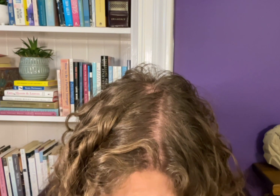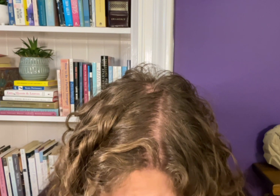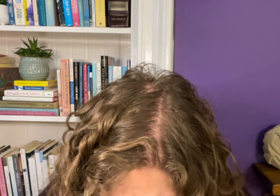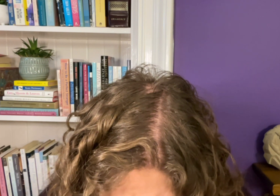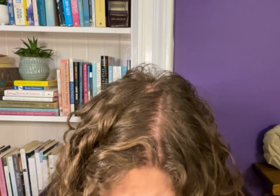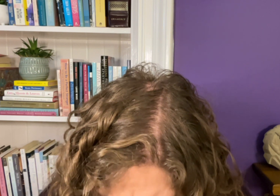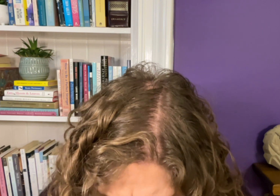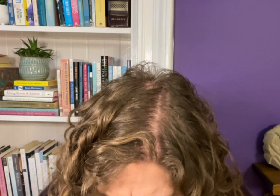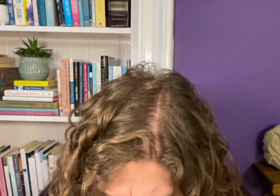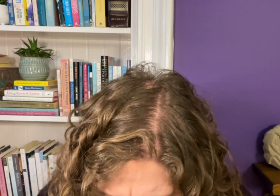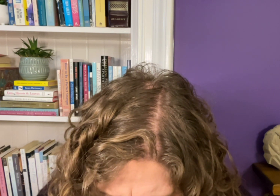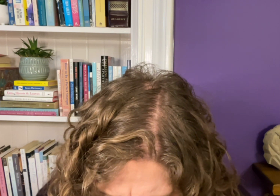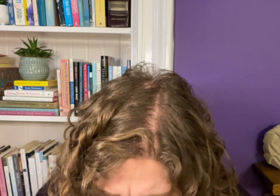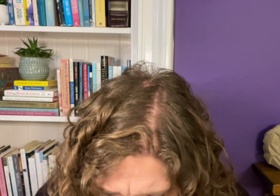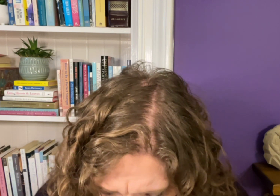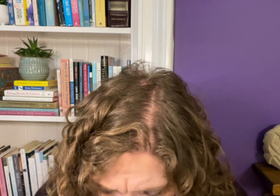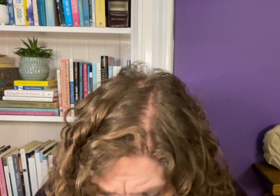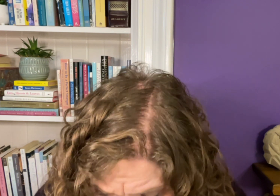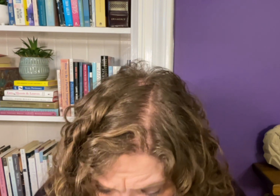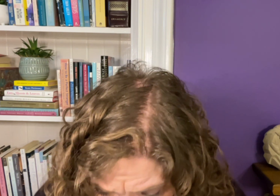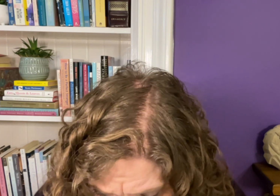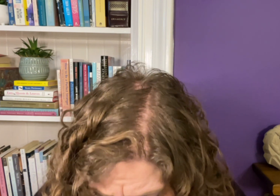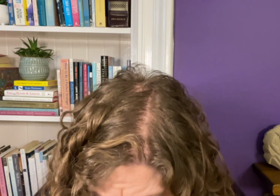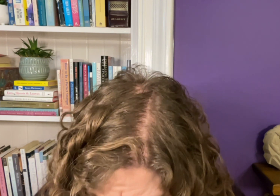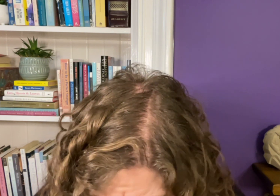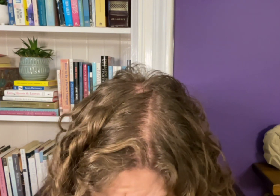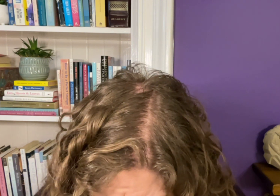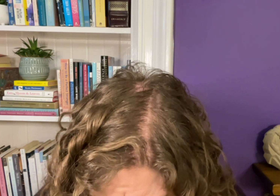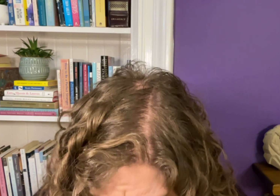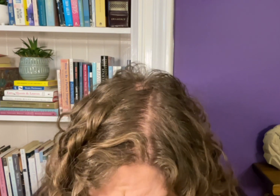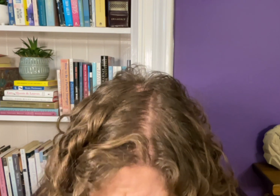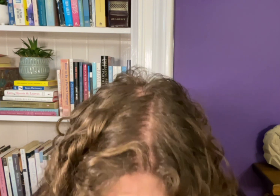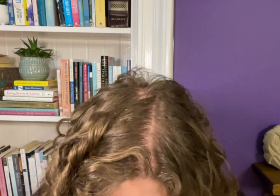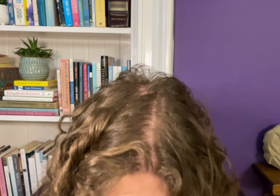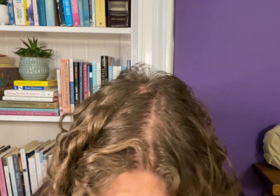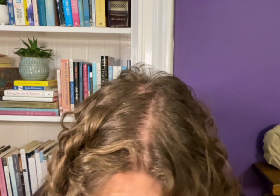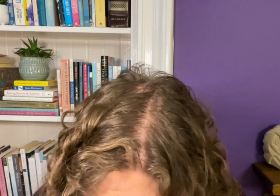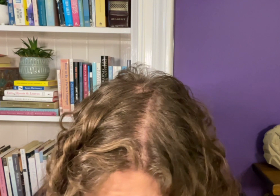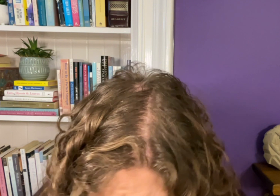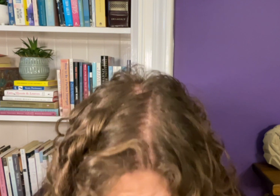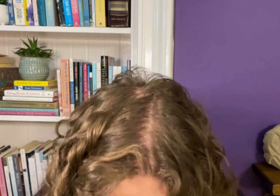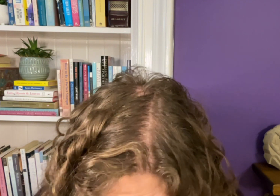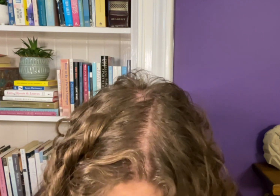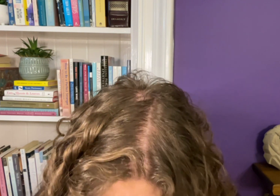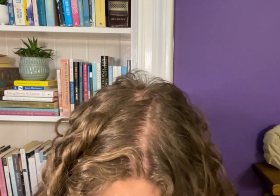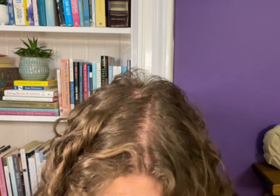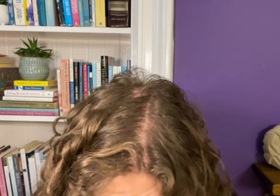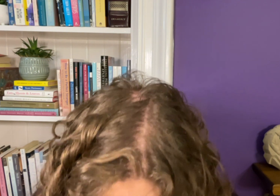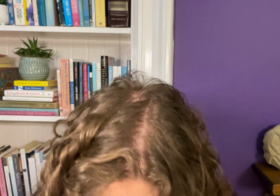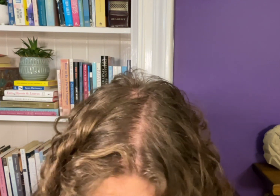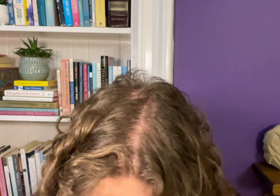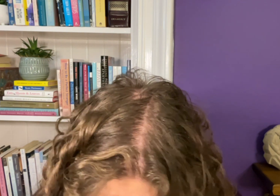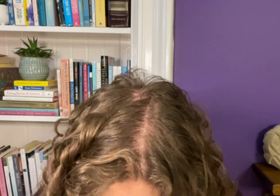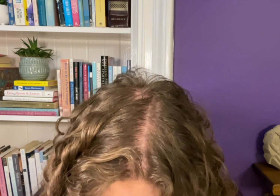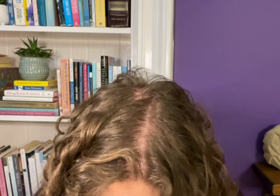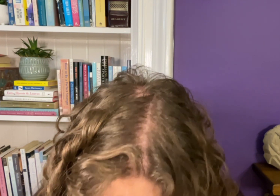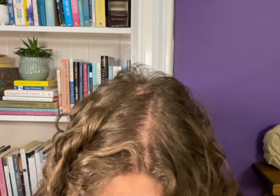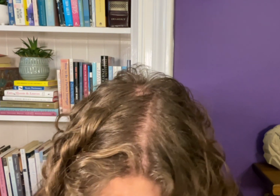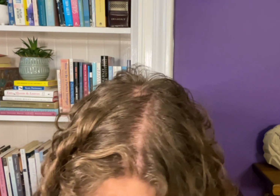We ask in the name of the one who embodies your will for the world, Jesus the Christ, coming among us to reconcile us to you